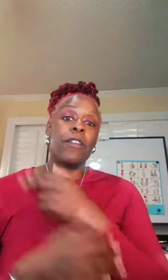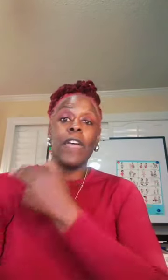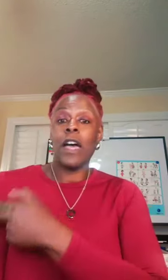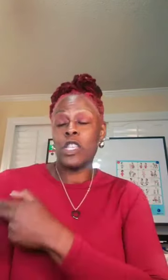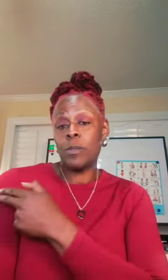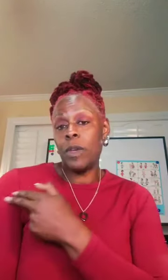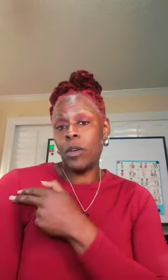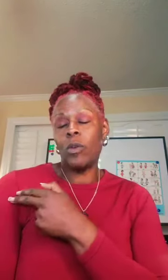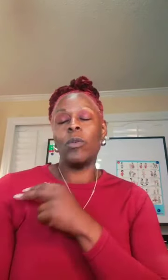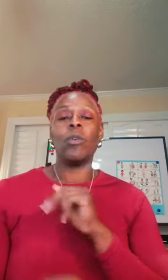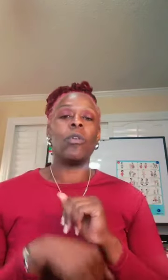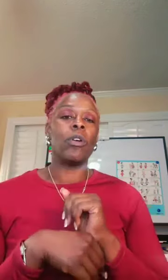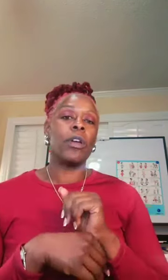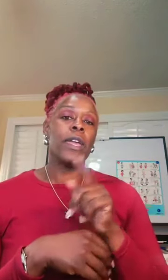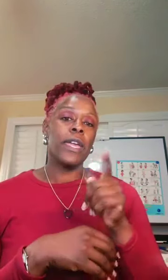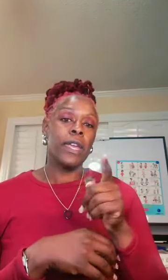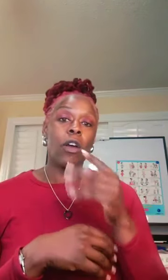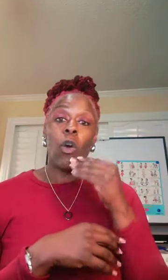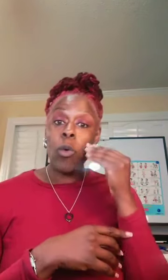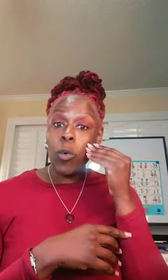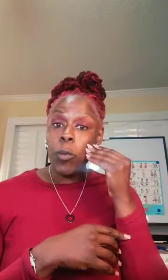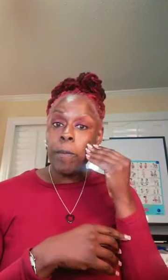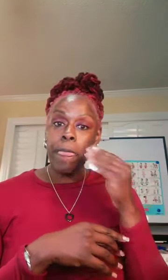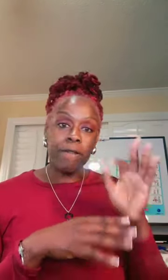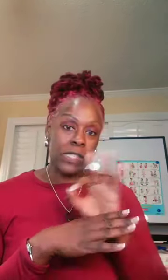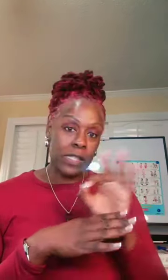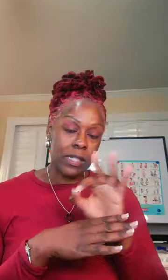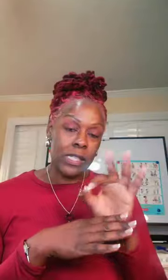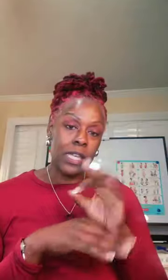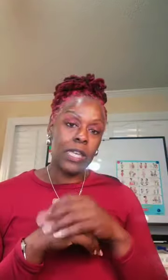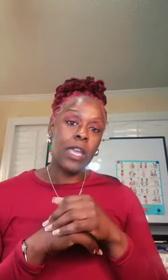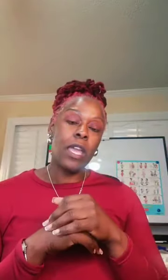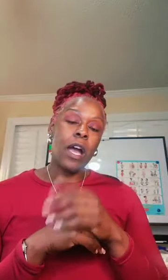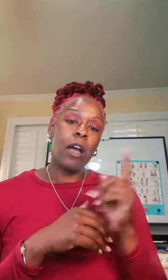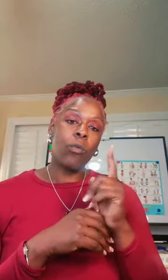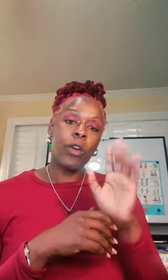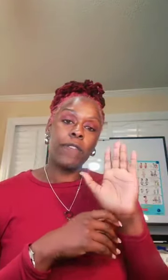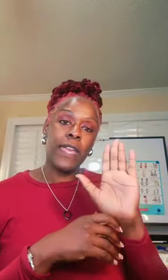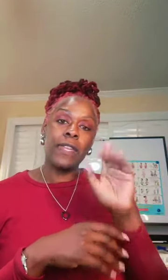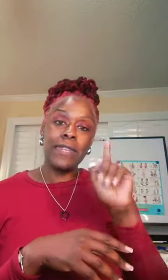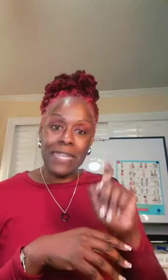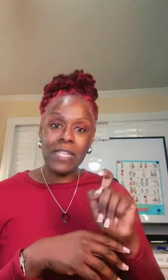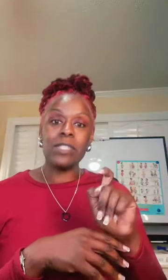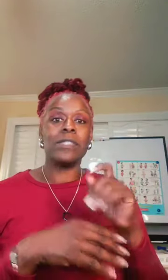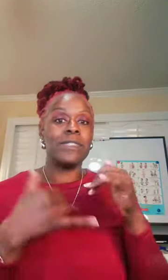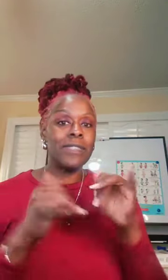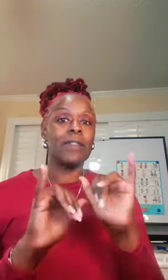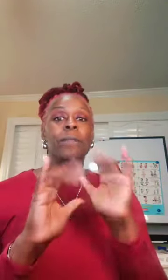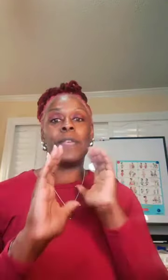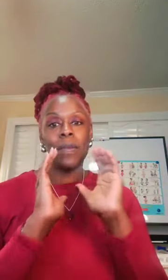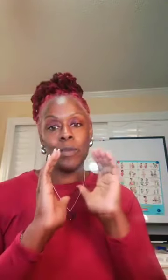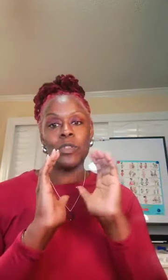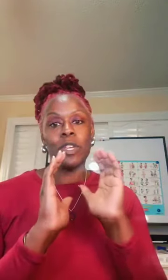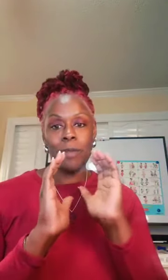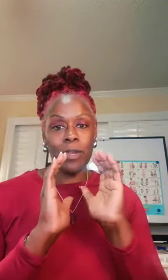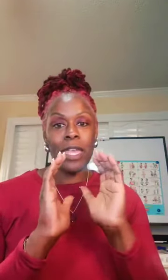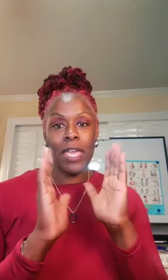the hospital or in a home, a facility where they need to still be able to communicate.